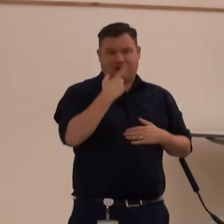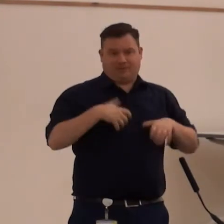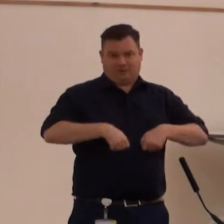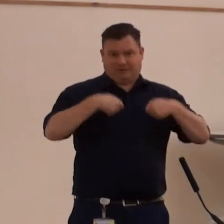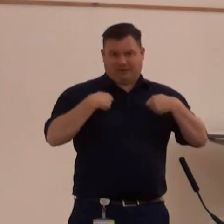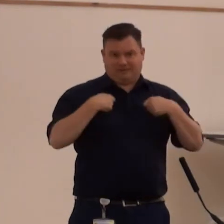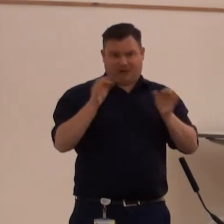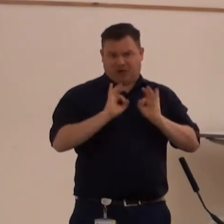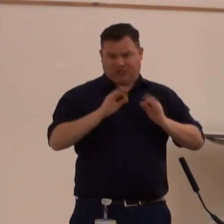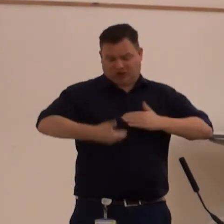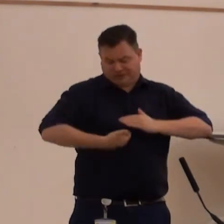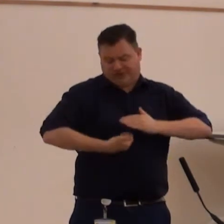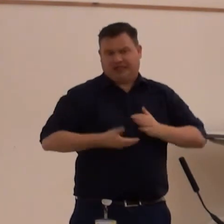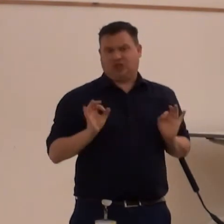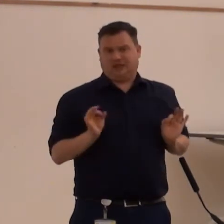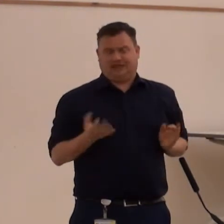not wearing anything